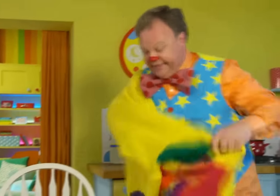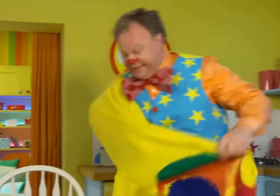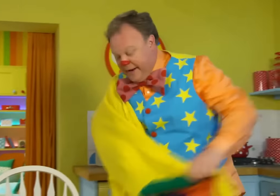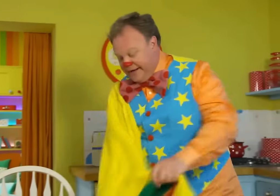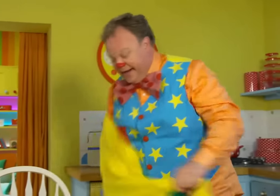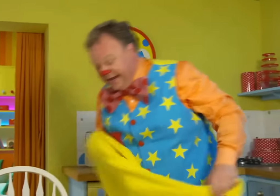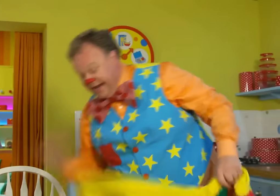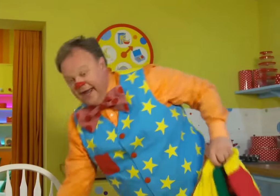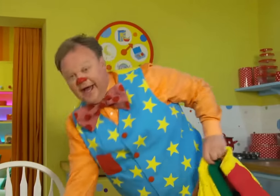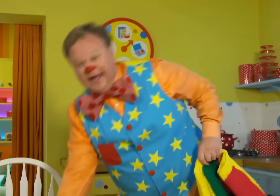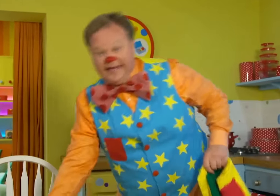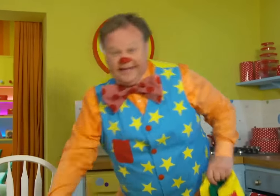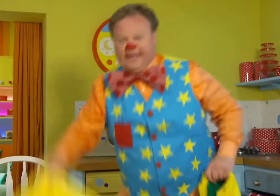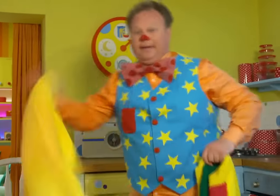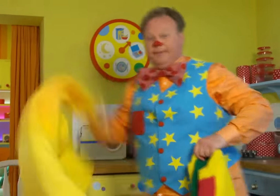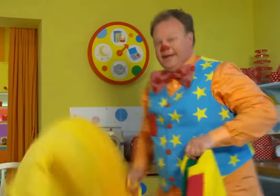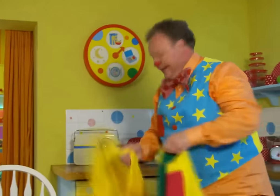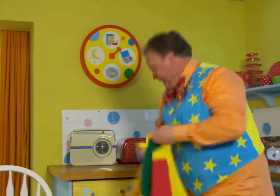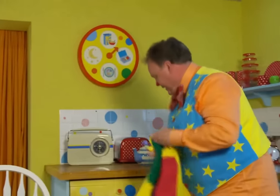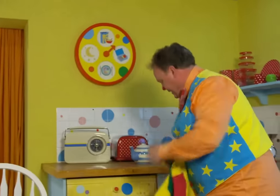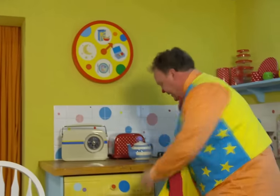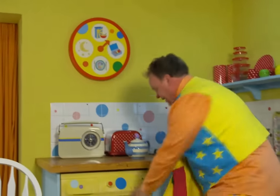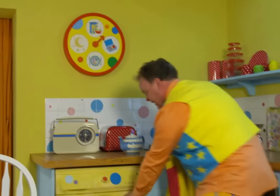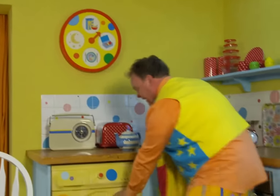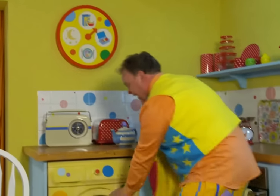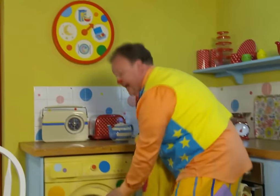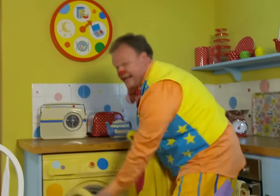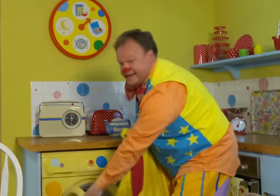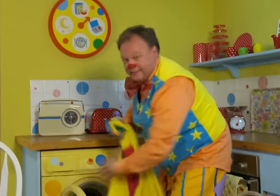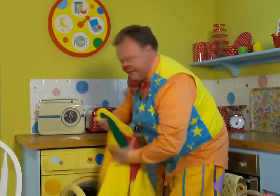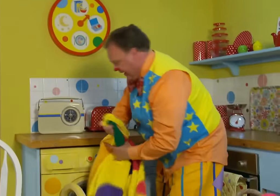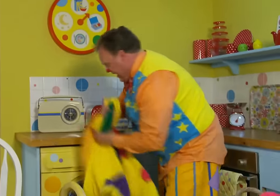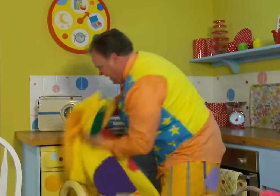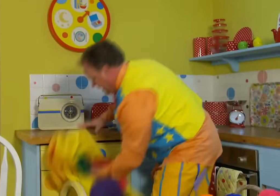This one. Yep. Into the machine.